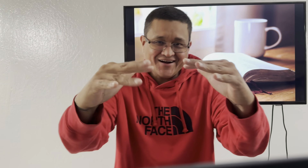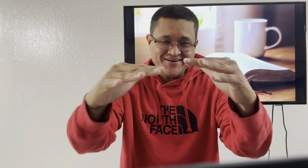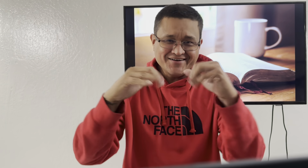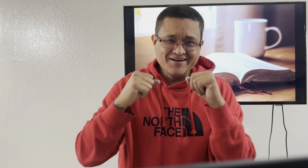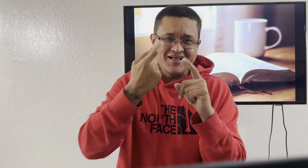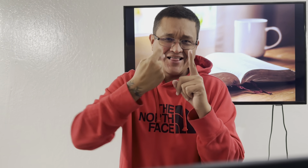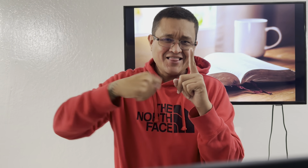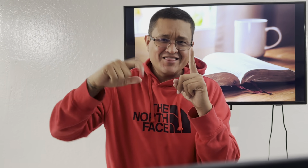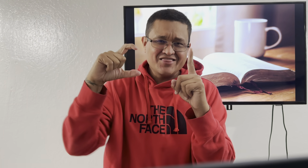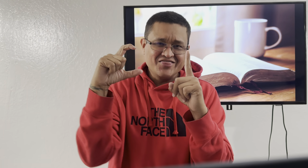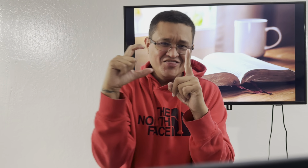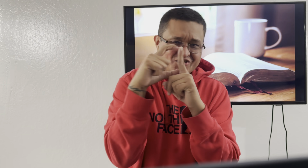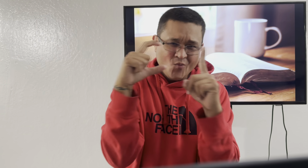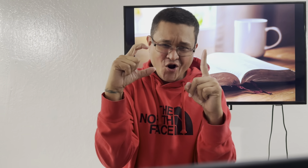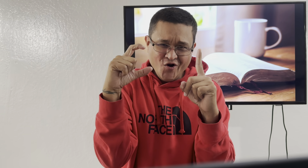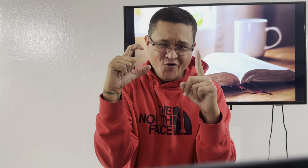Welcome to Signing the Word.